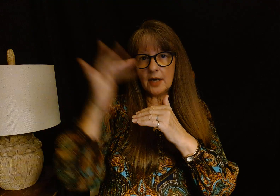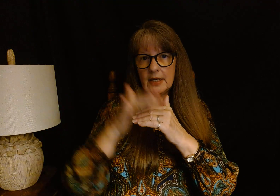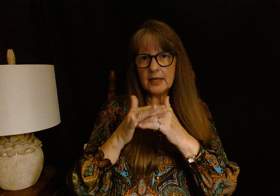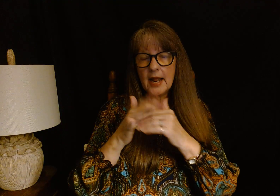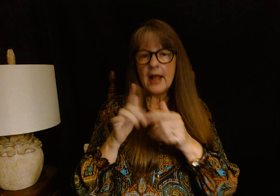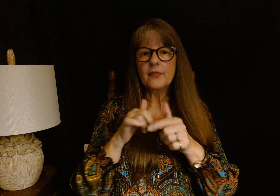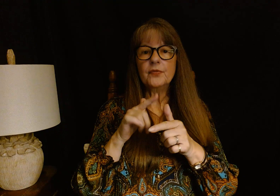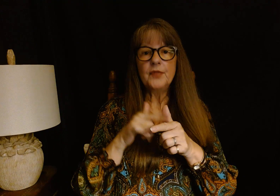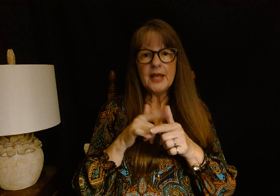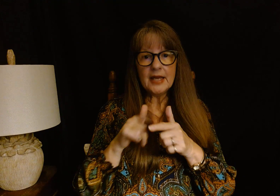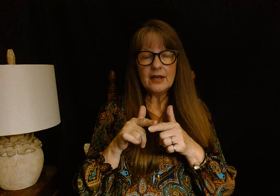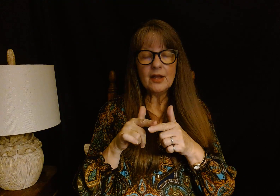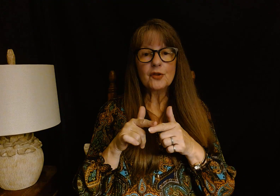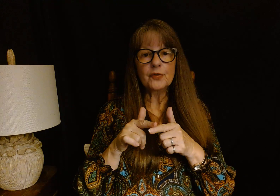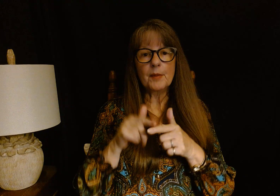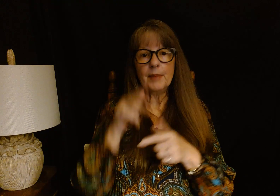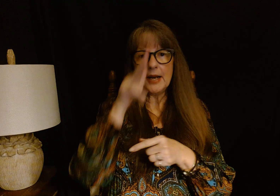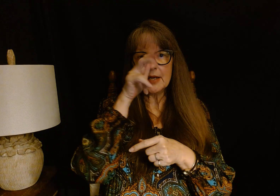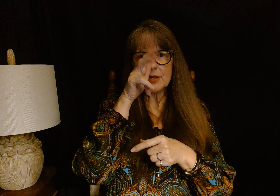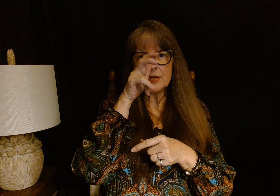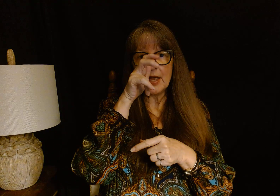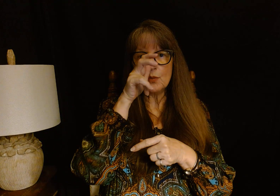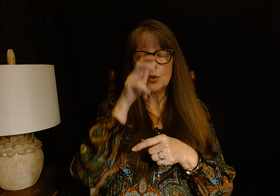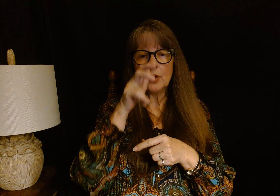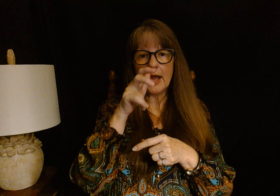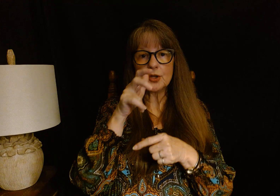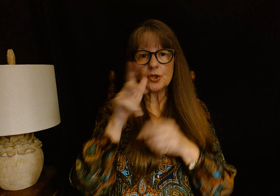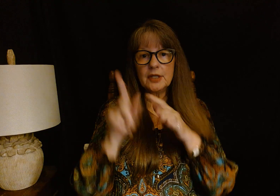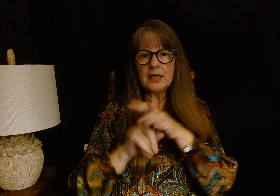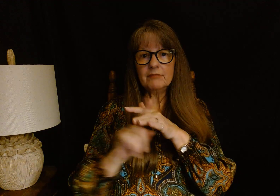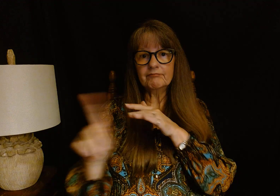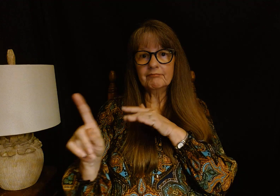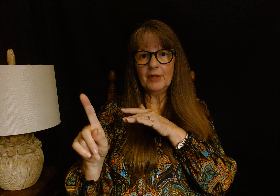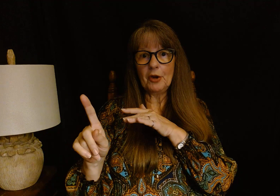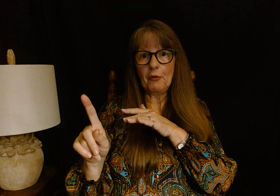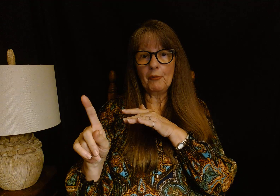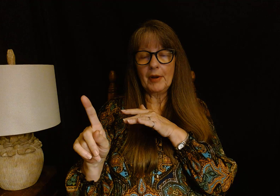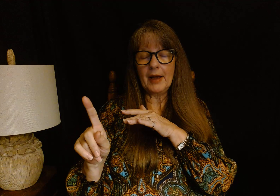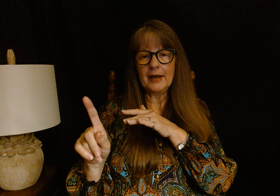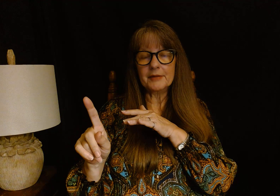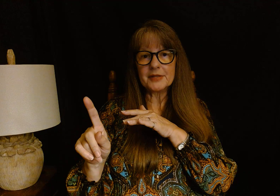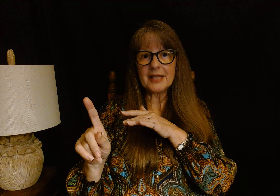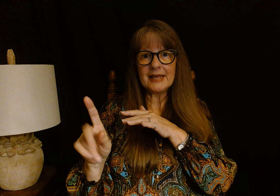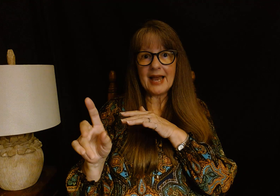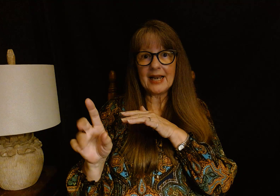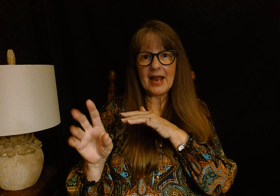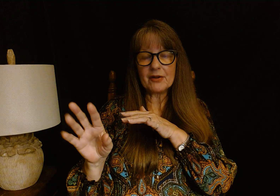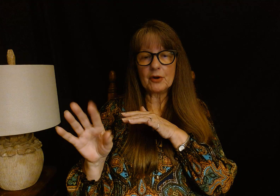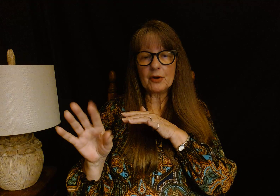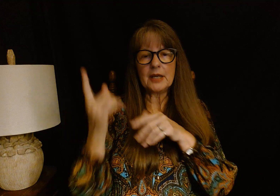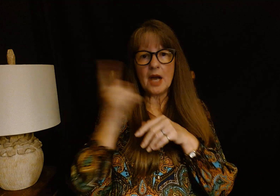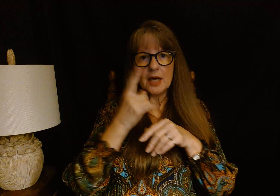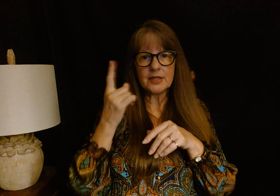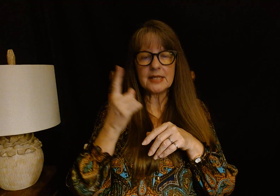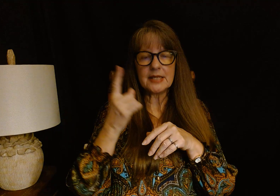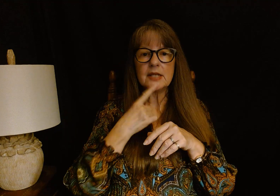it, then the bugs, they will actually skedaddle out of there, because they said it's